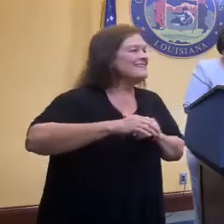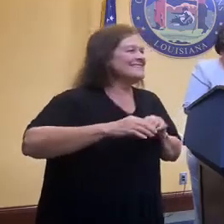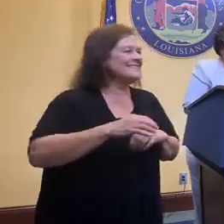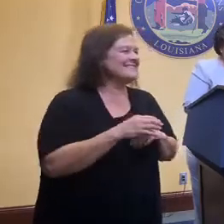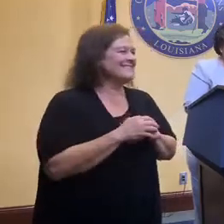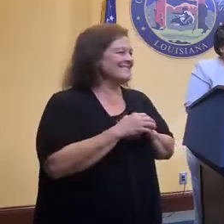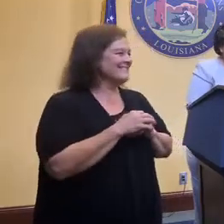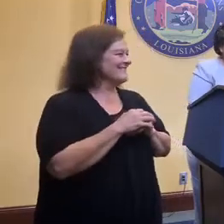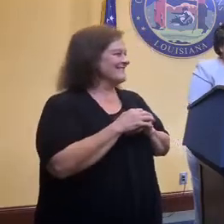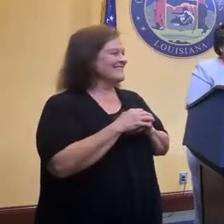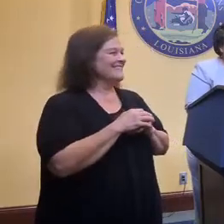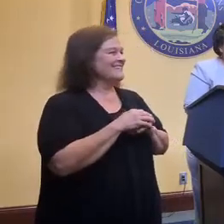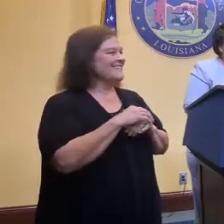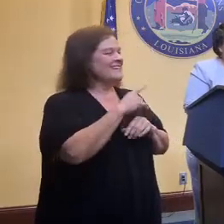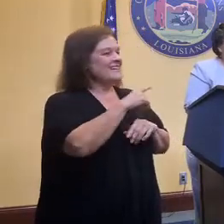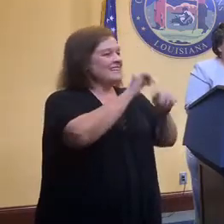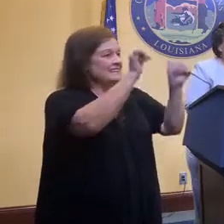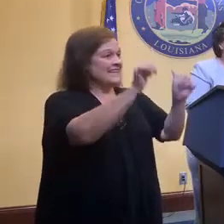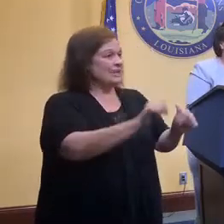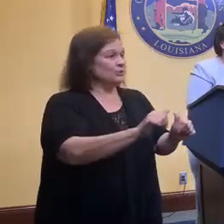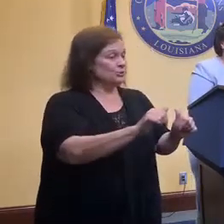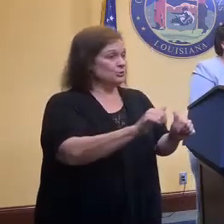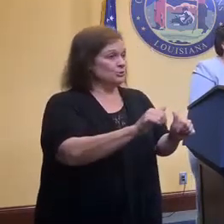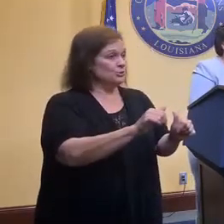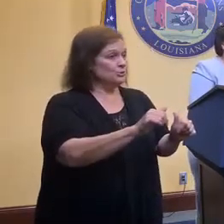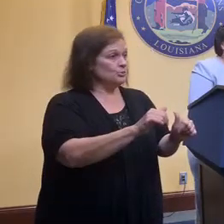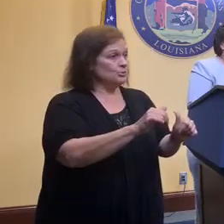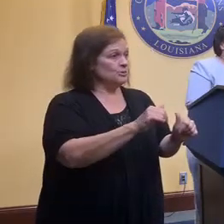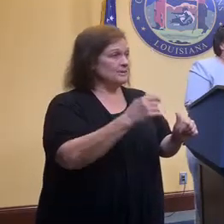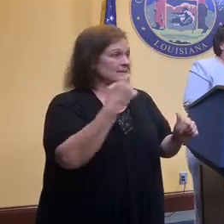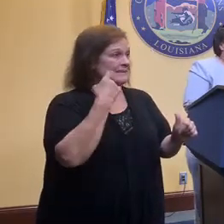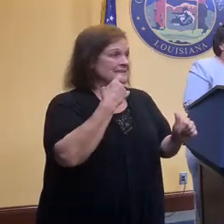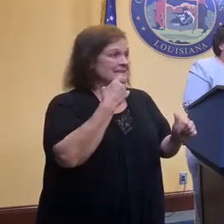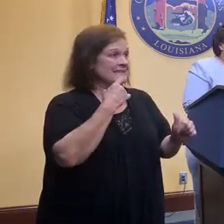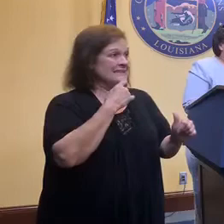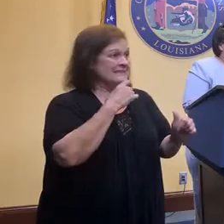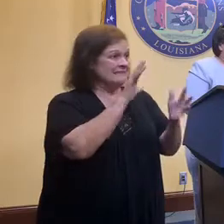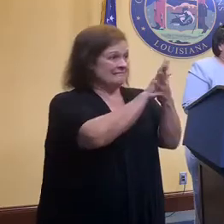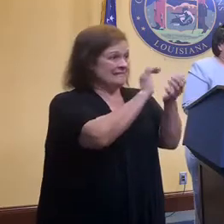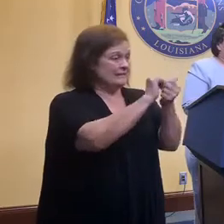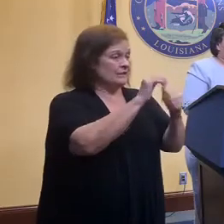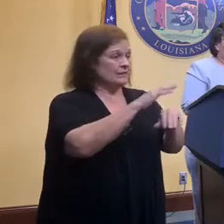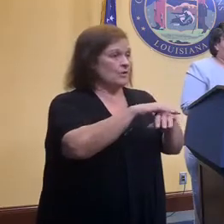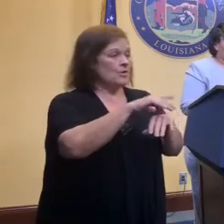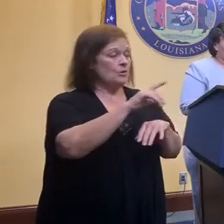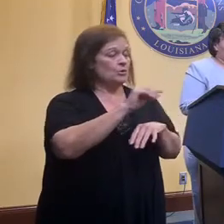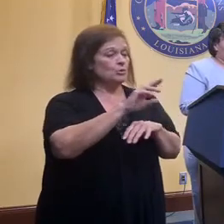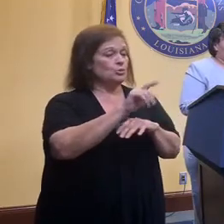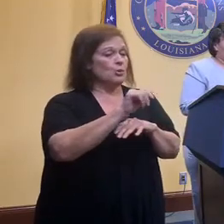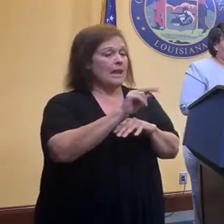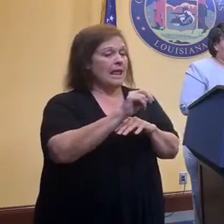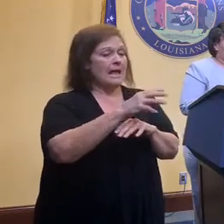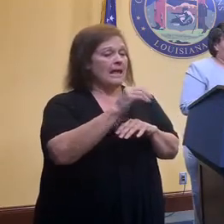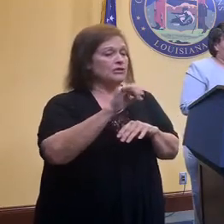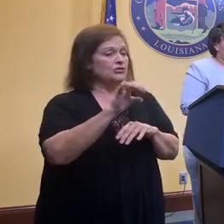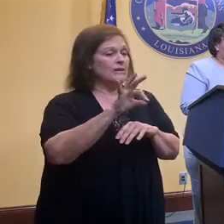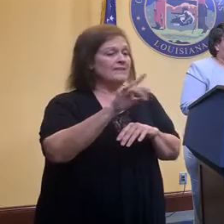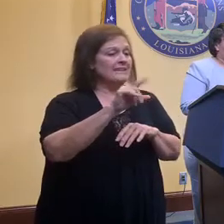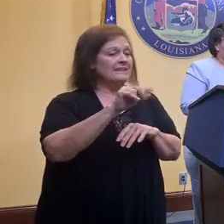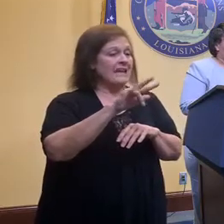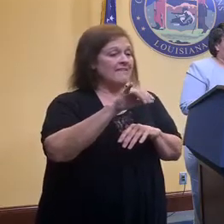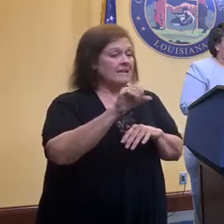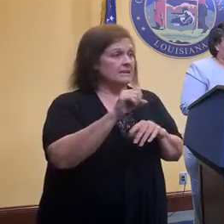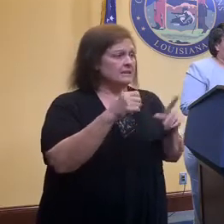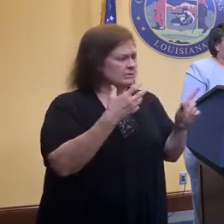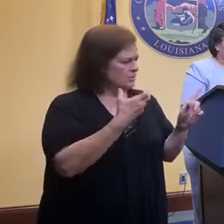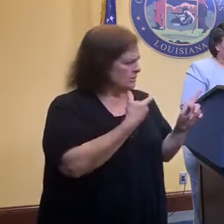different. another statue was vandalized at Jeff Davis in Tulane, and, just